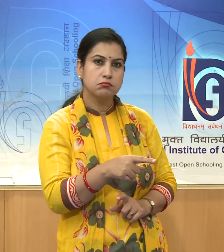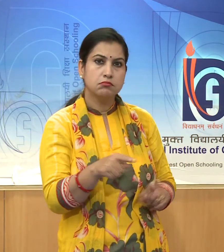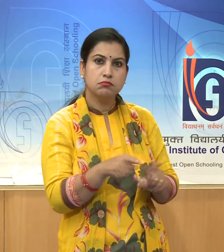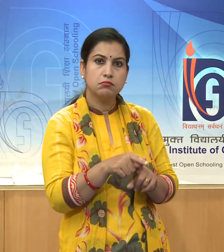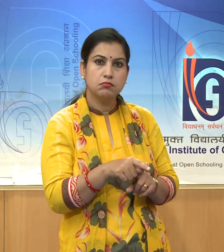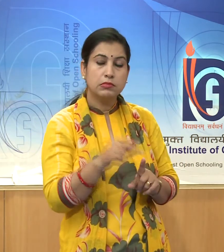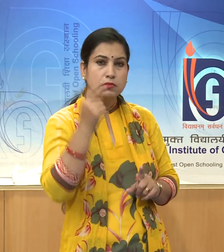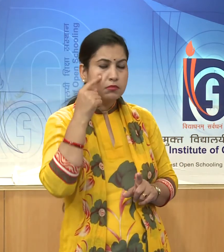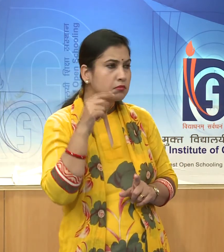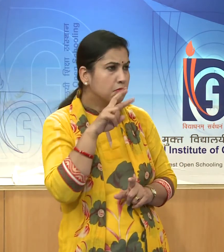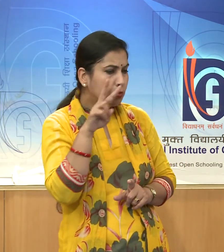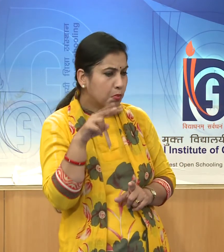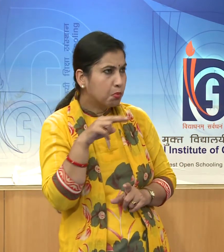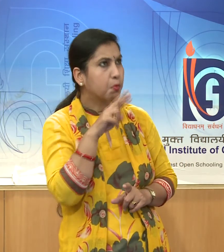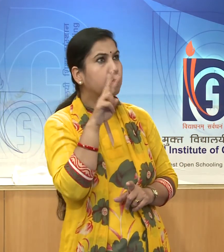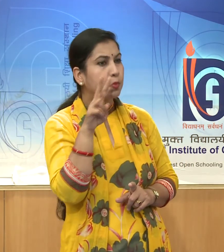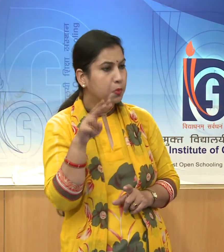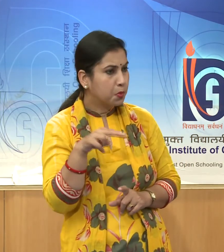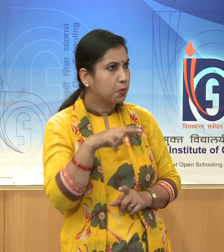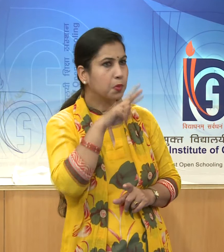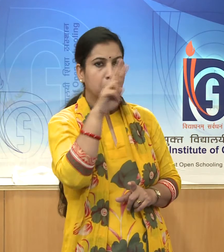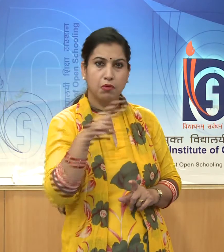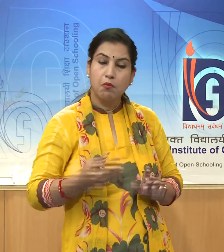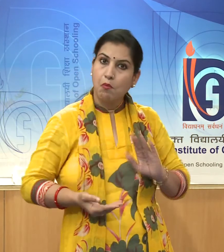moving about the painting,